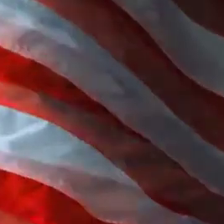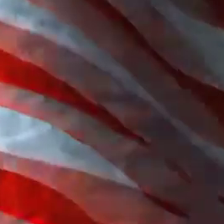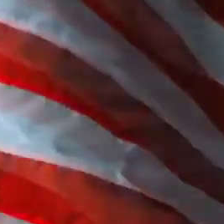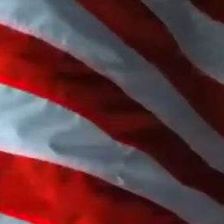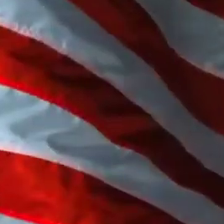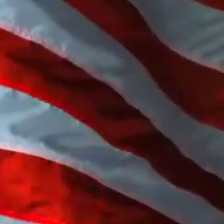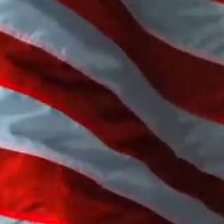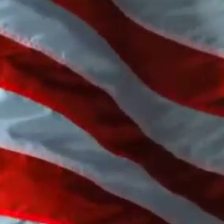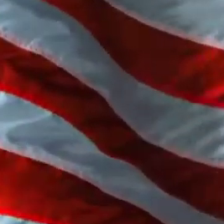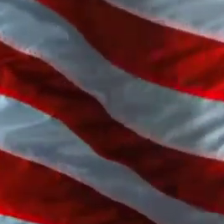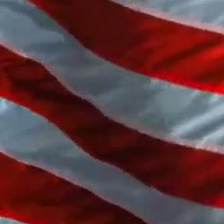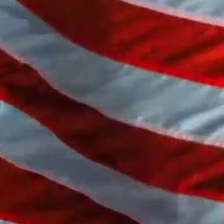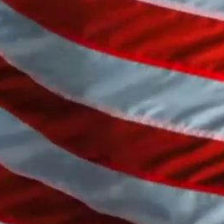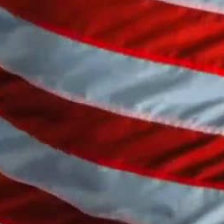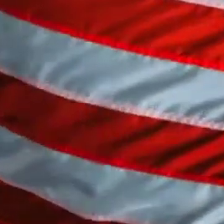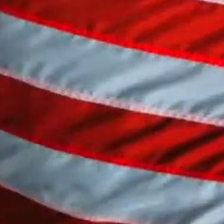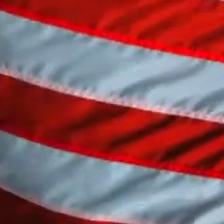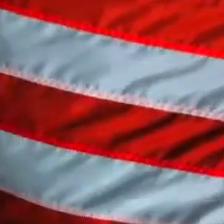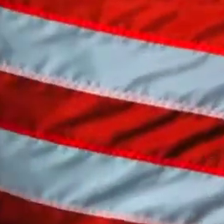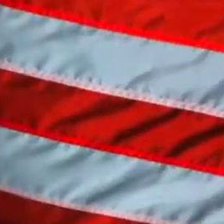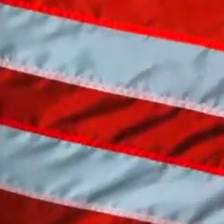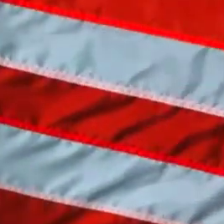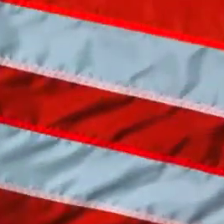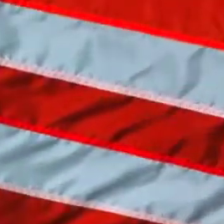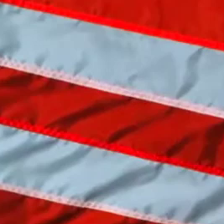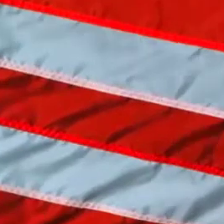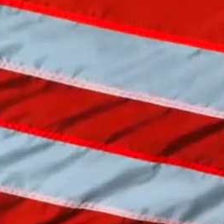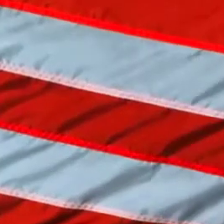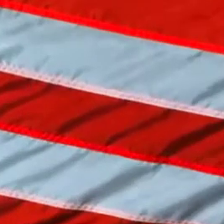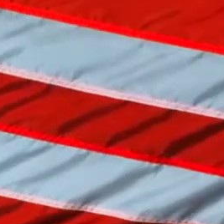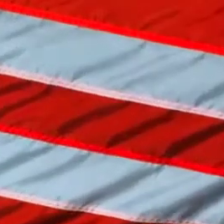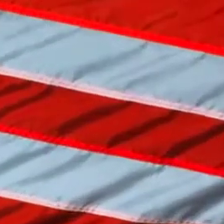and the home of the